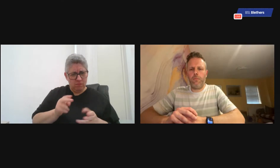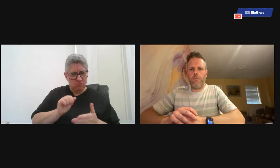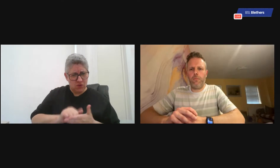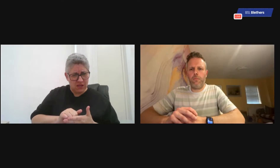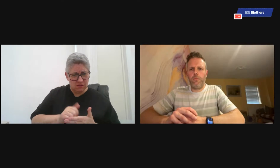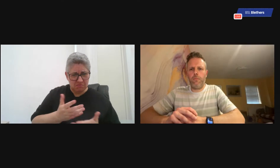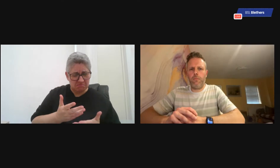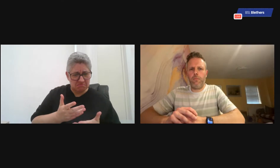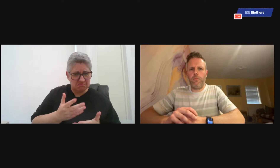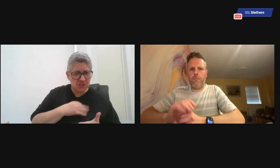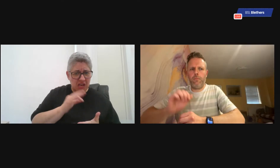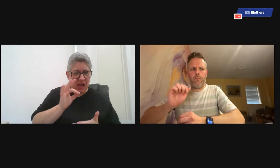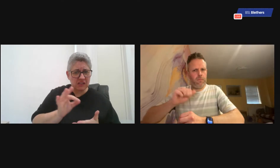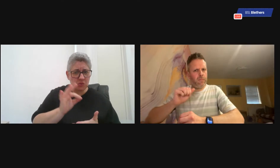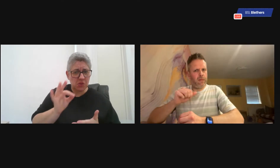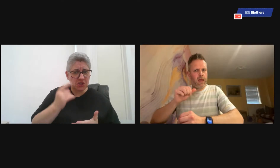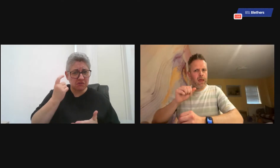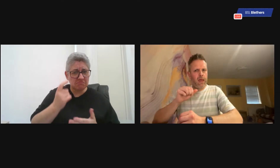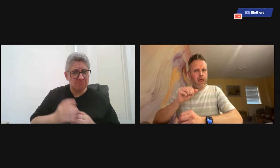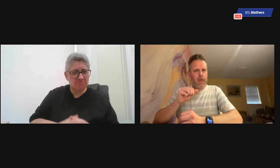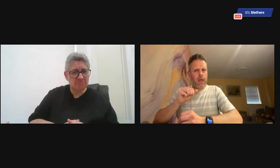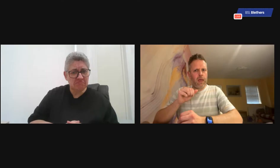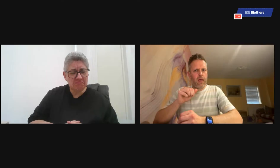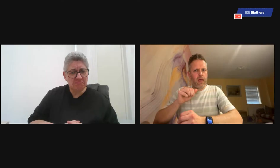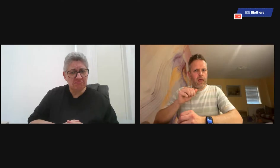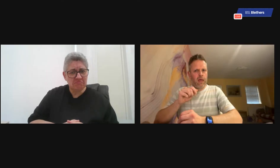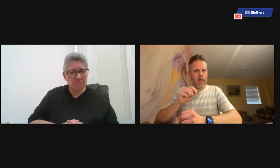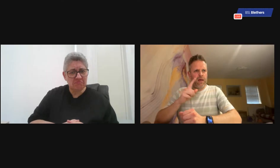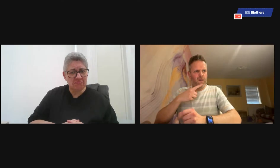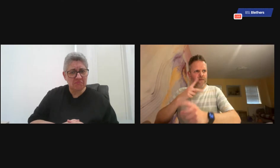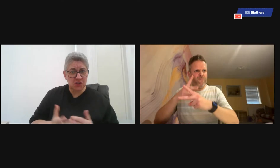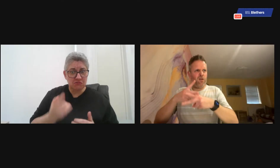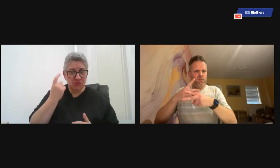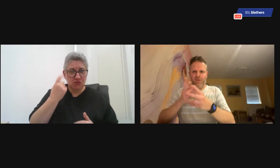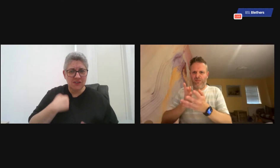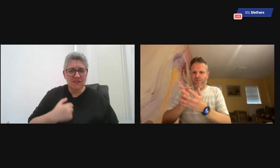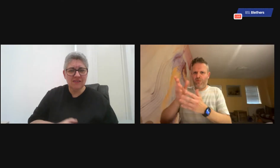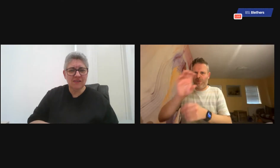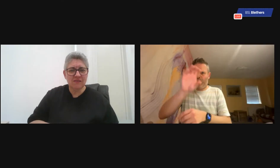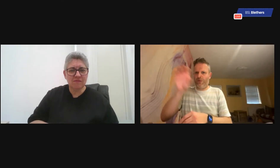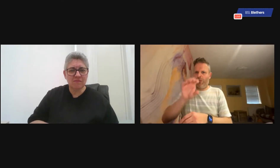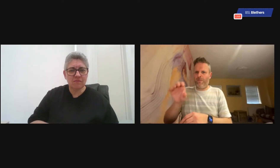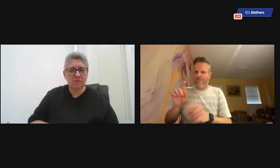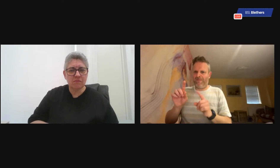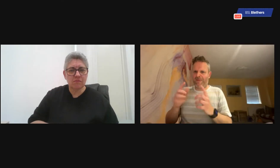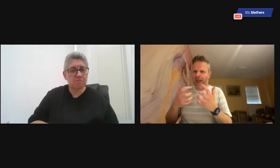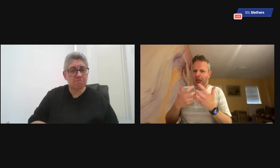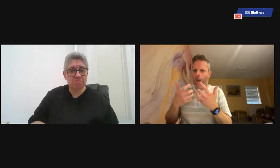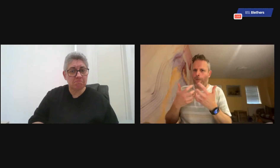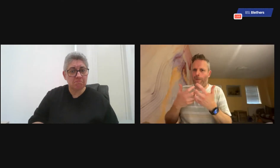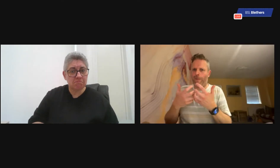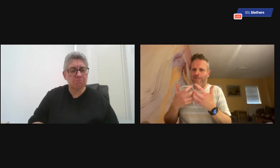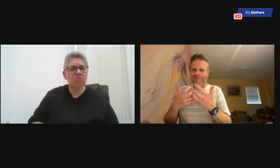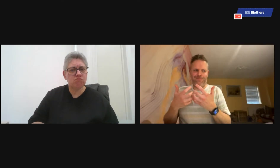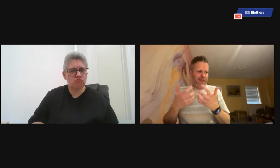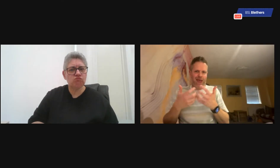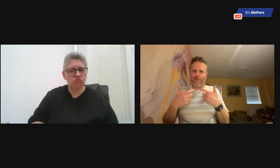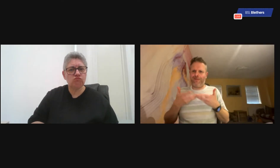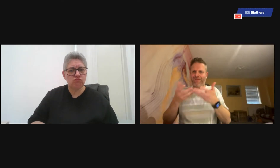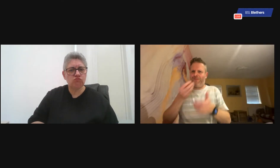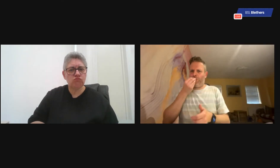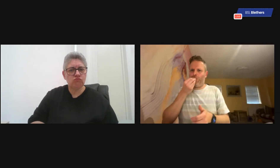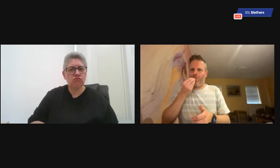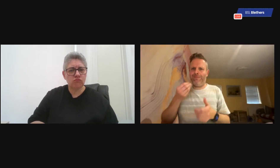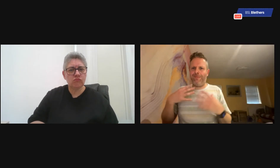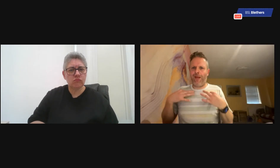or must it be a placement within your home, within your domestic situation? Oh yeah, for sure.